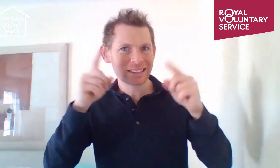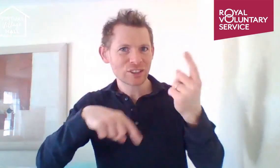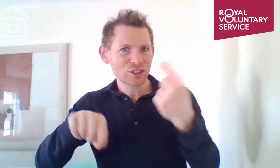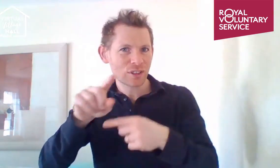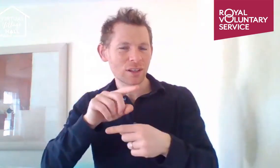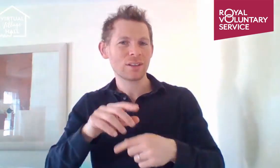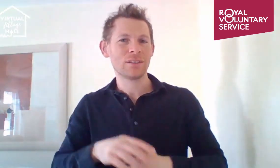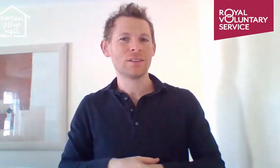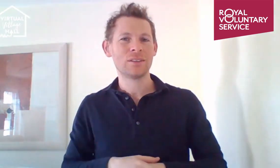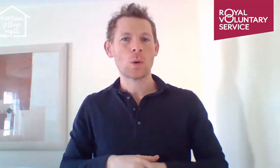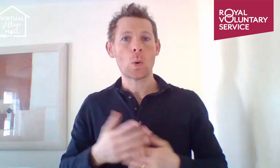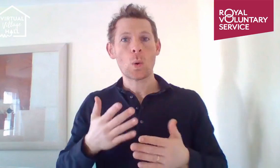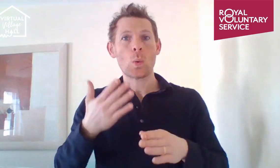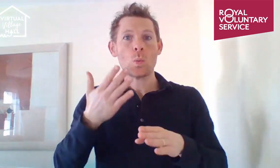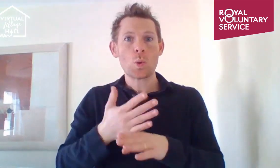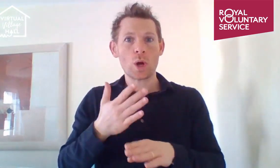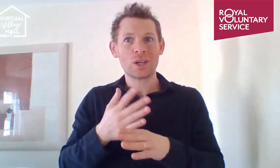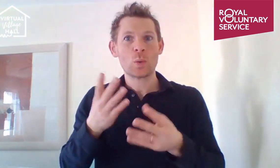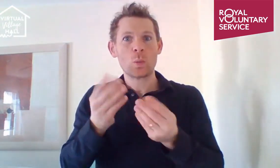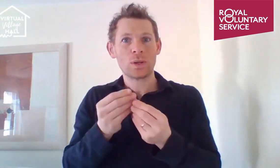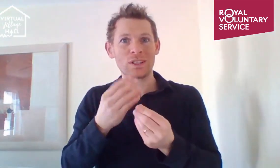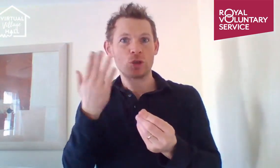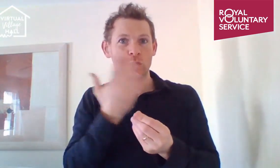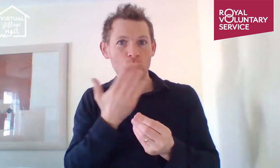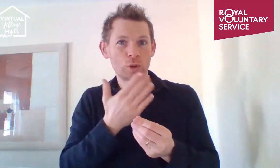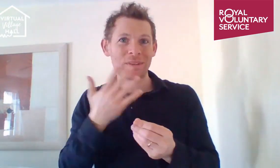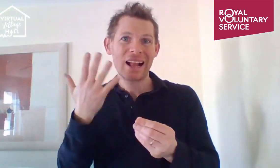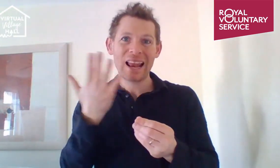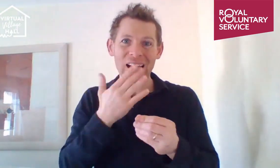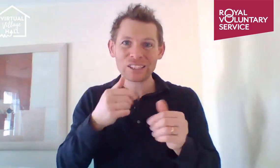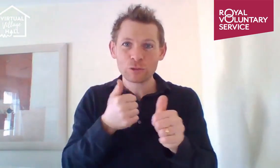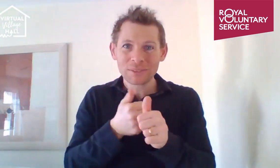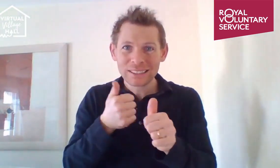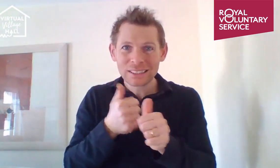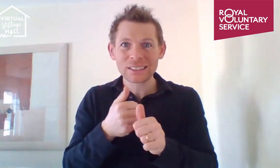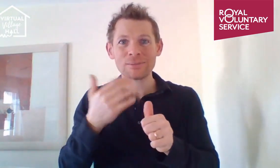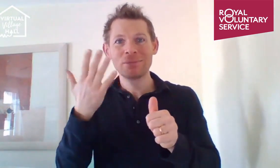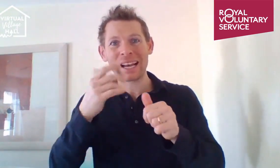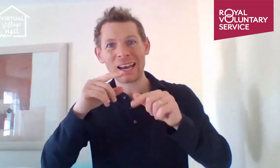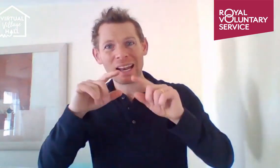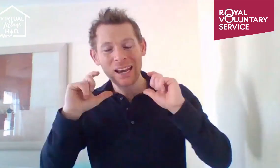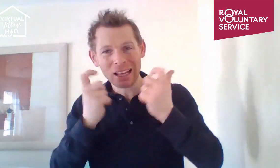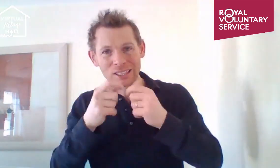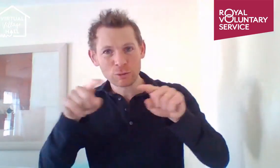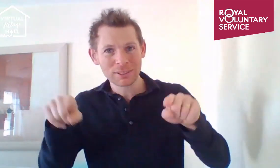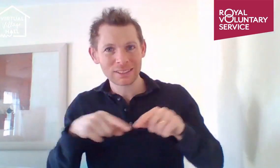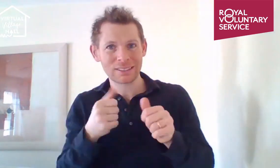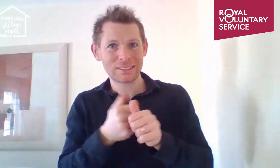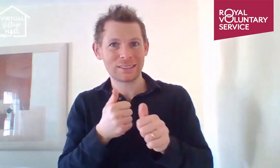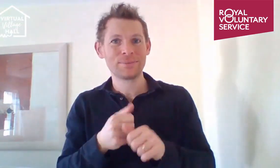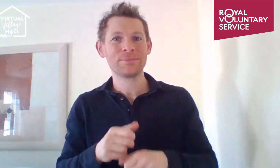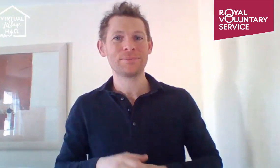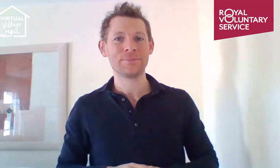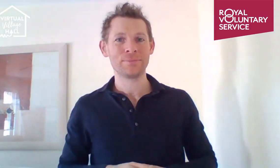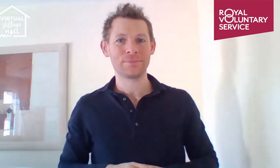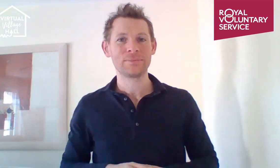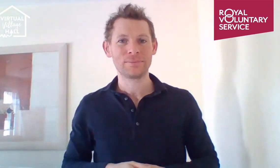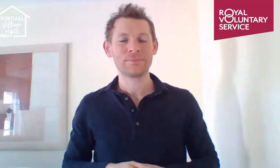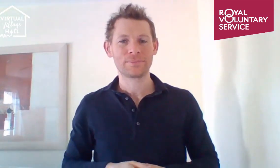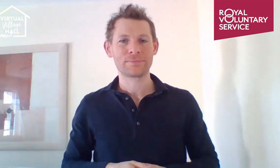some teachers, some of the audience today may be teachers and you may be working in schools or you may be a classroom assistant. So some of this vocabulary